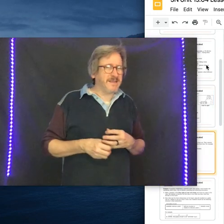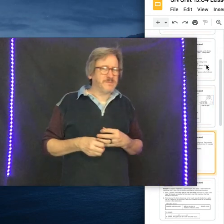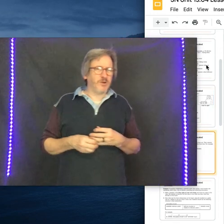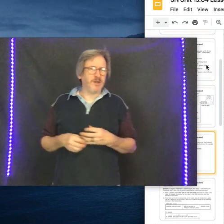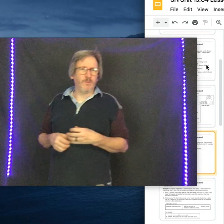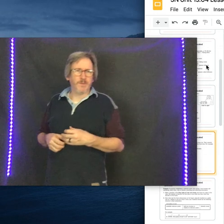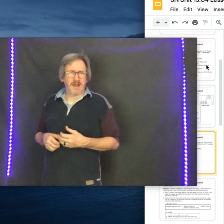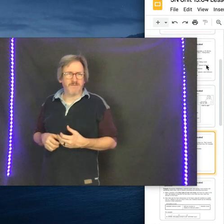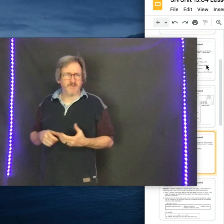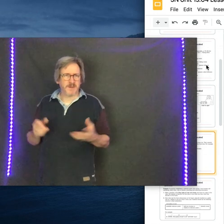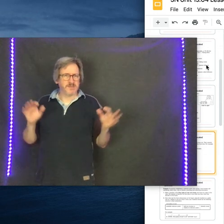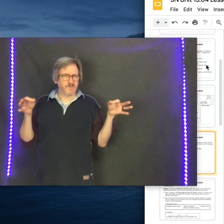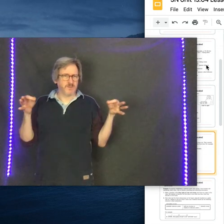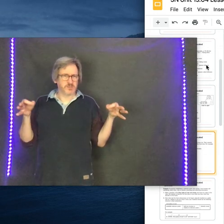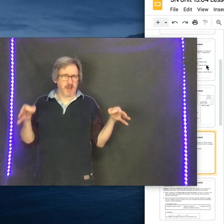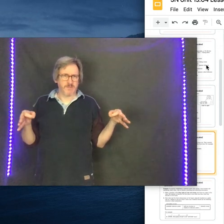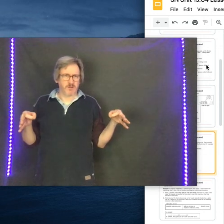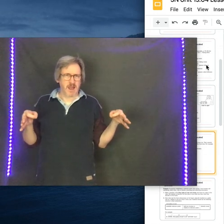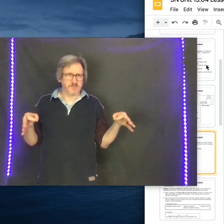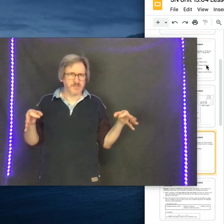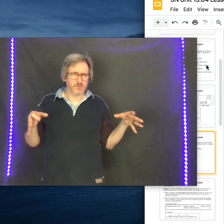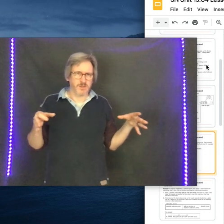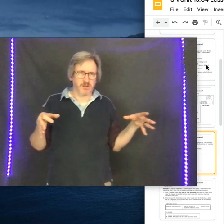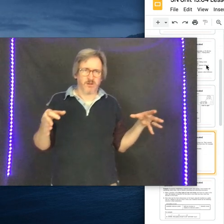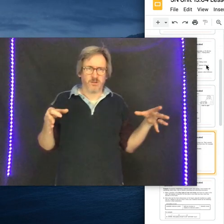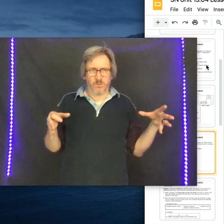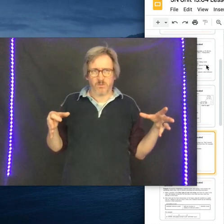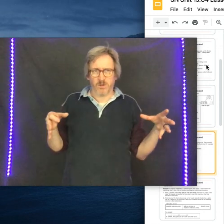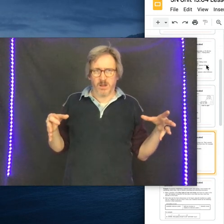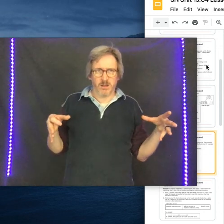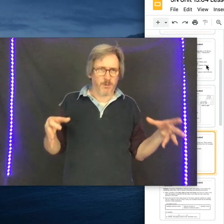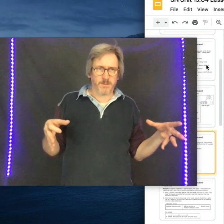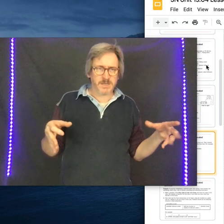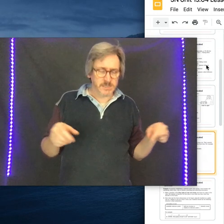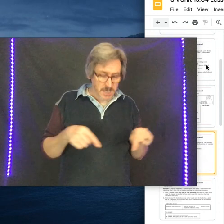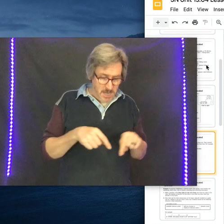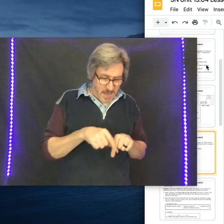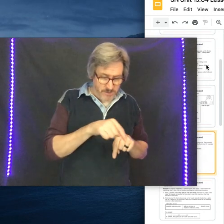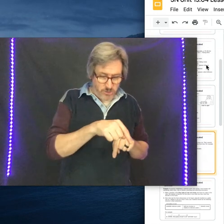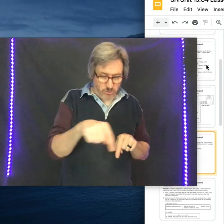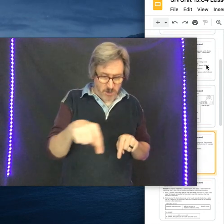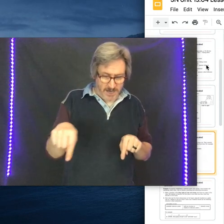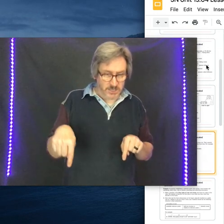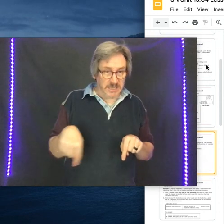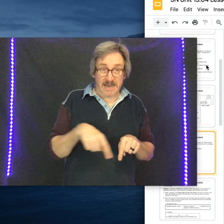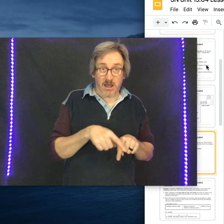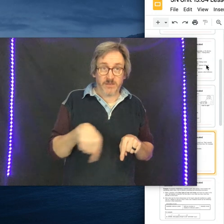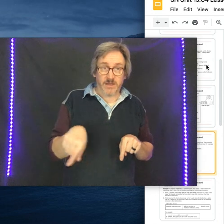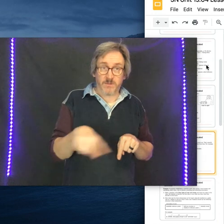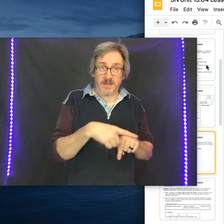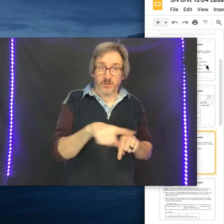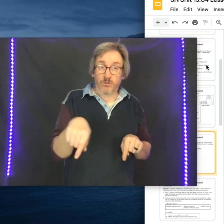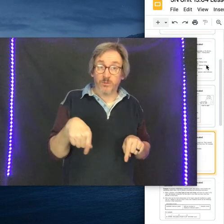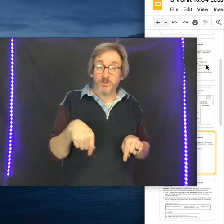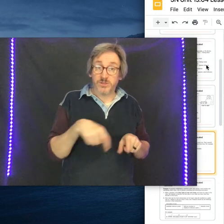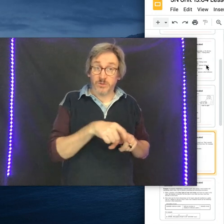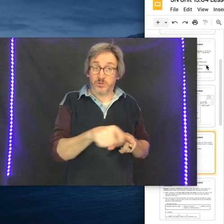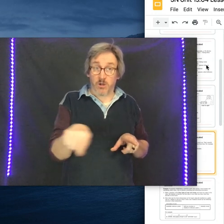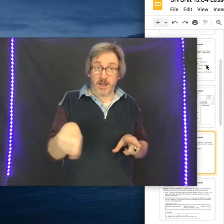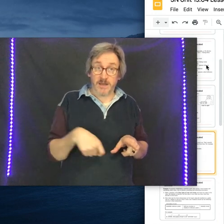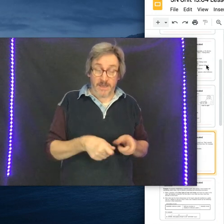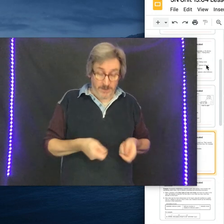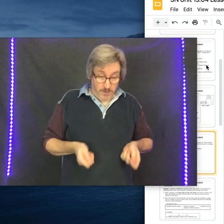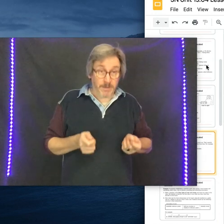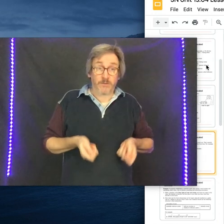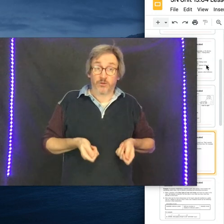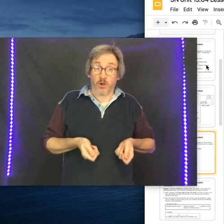normally at this point we would have everybody sort of describe their houses or their apartments and try to get everybody in the group to draw